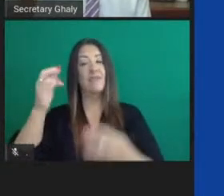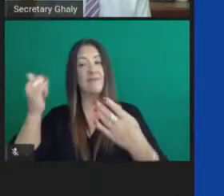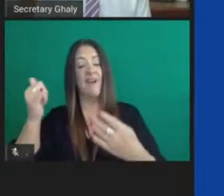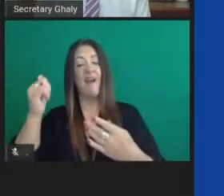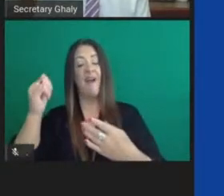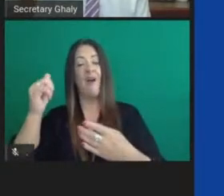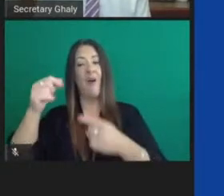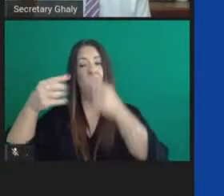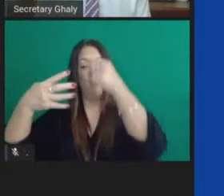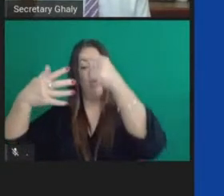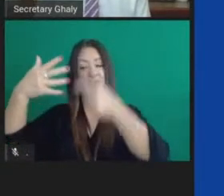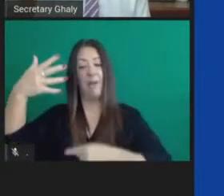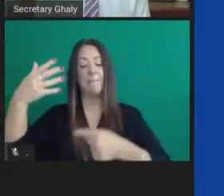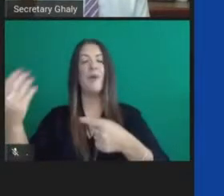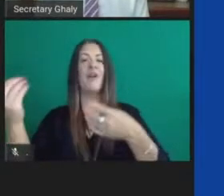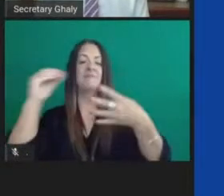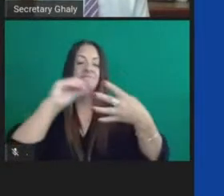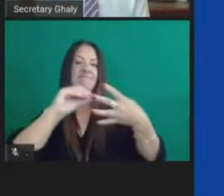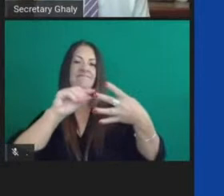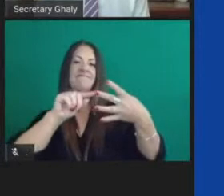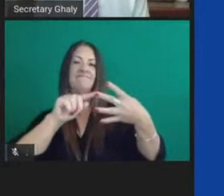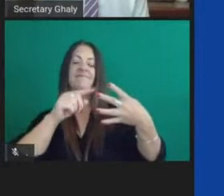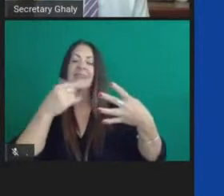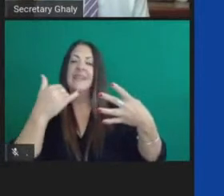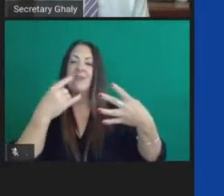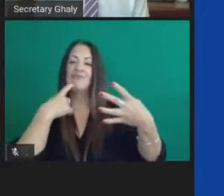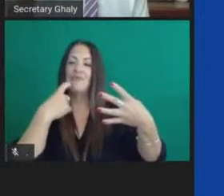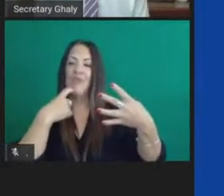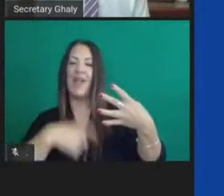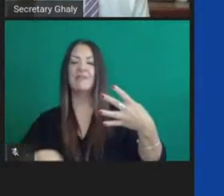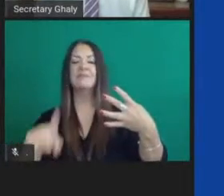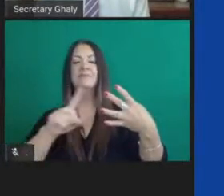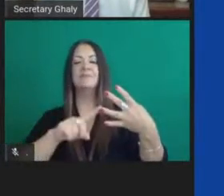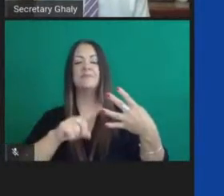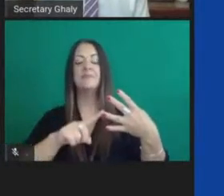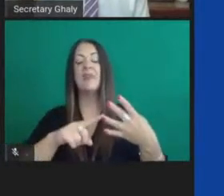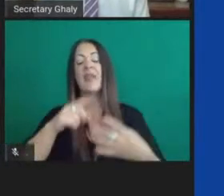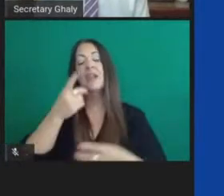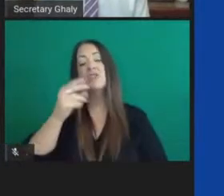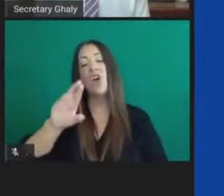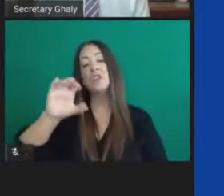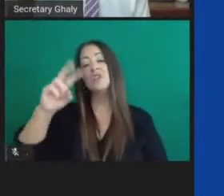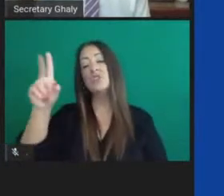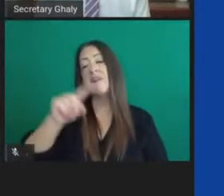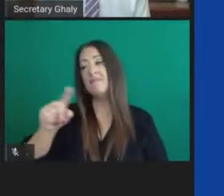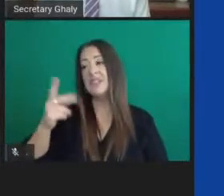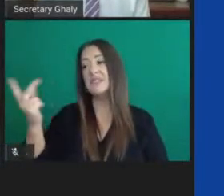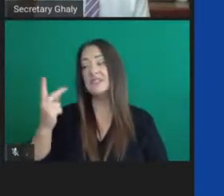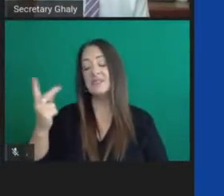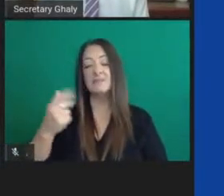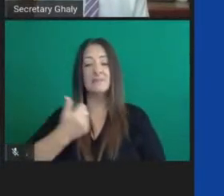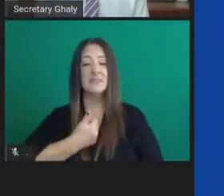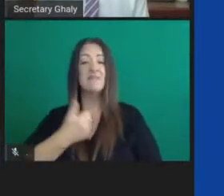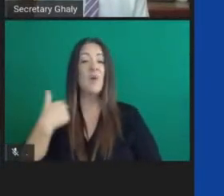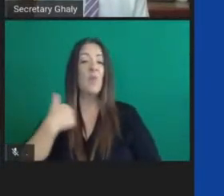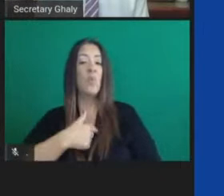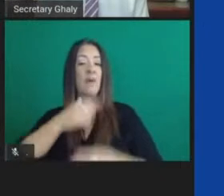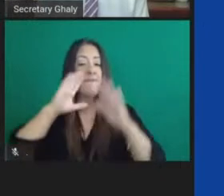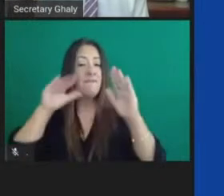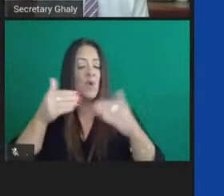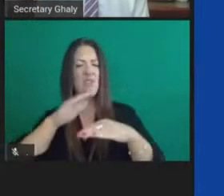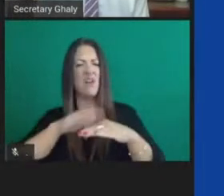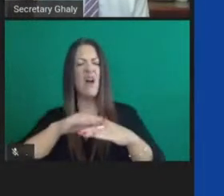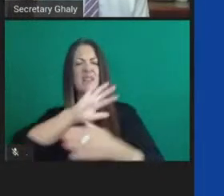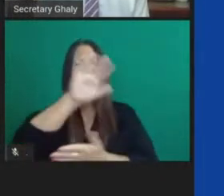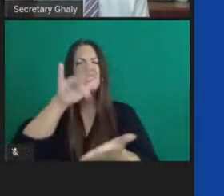you from San Joaquin, the governor, Dr. Chavez, and myself, all announcing a real focus on the Central